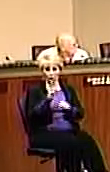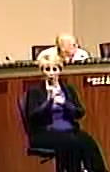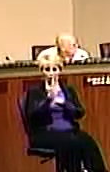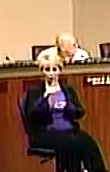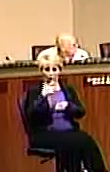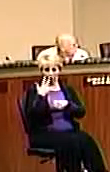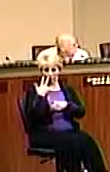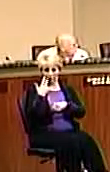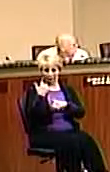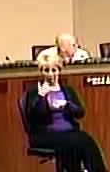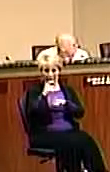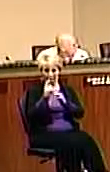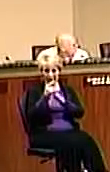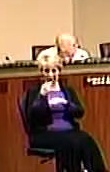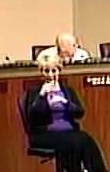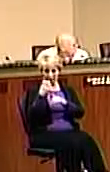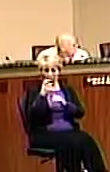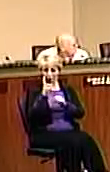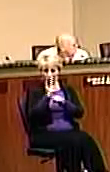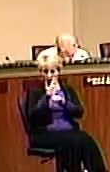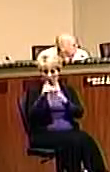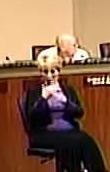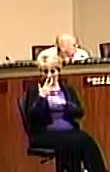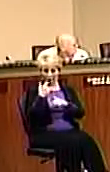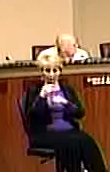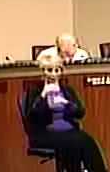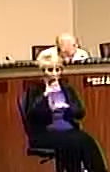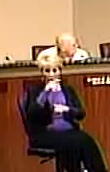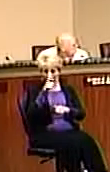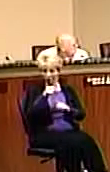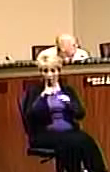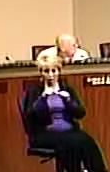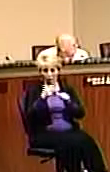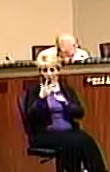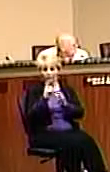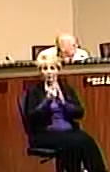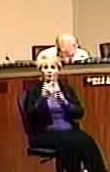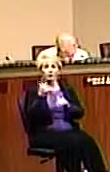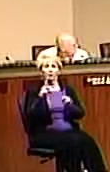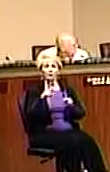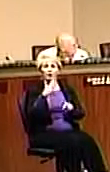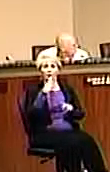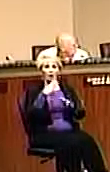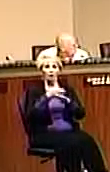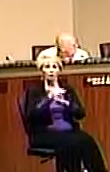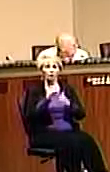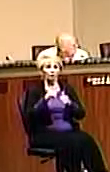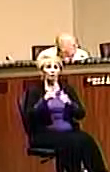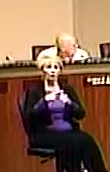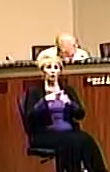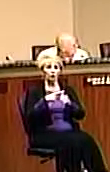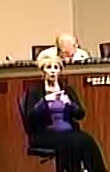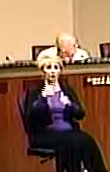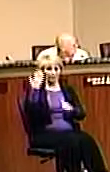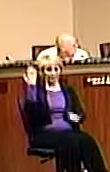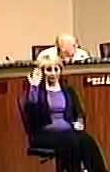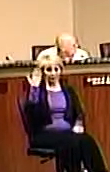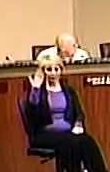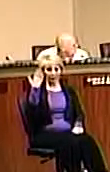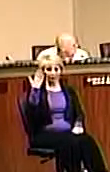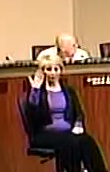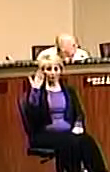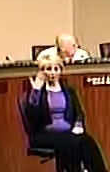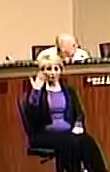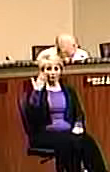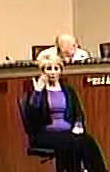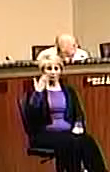utilize your 3 minutes if you want to utilize it all or not, but anyone speaking after the first speaker, you got to